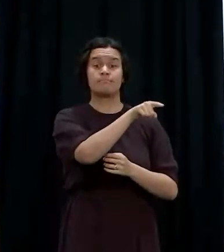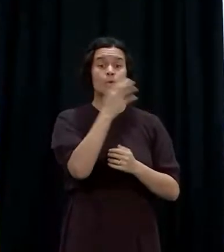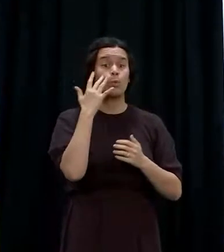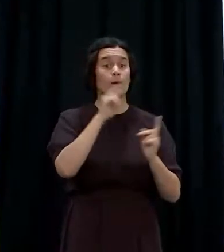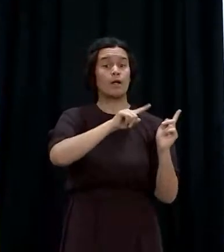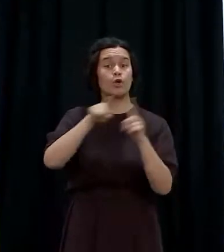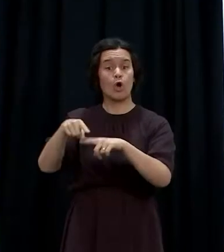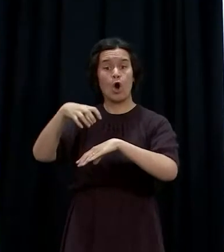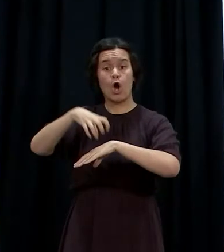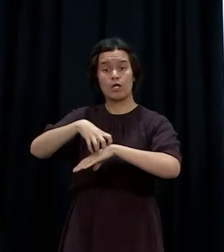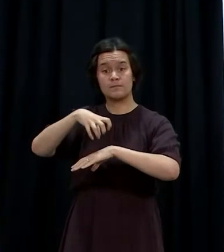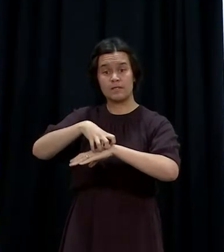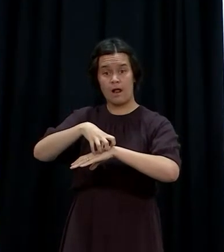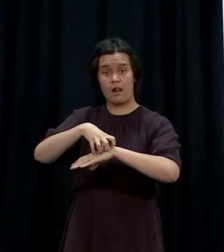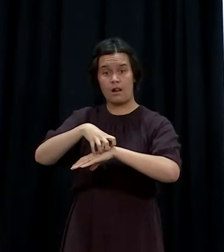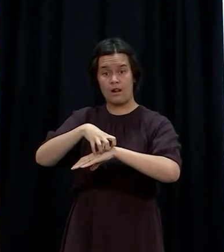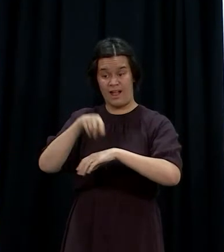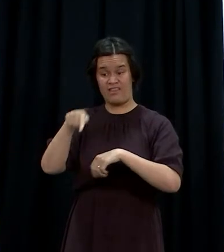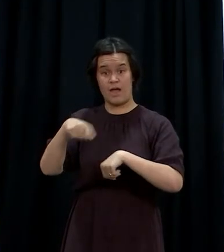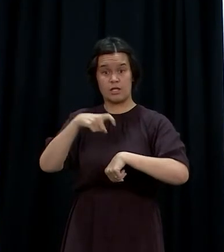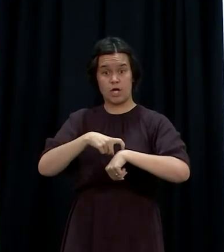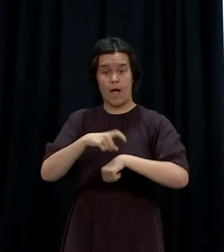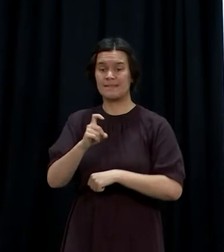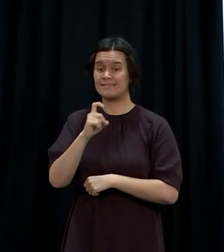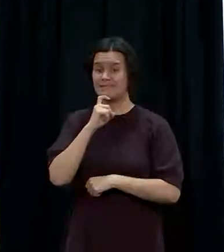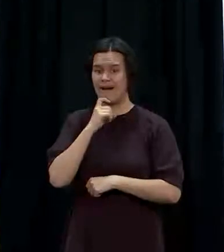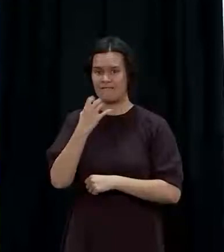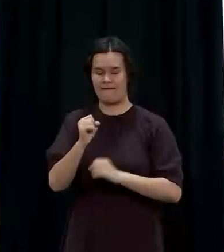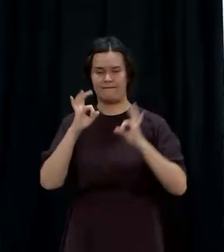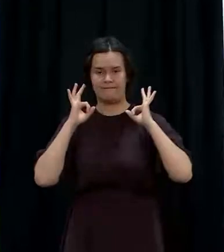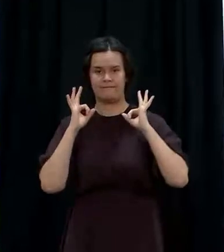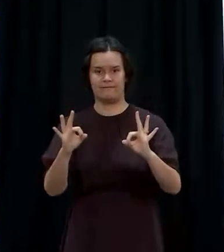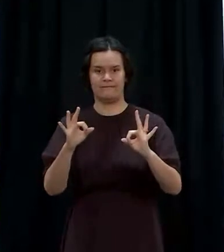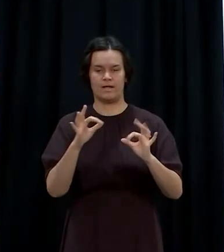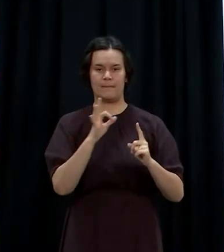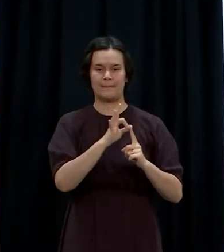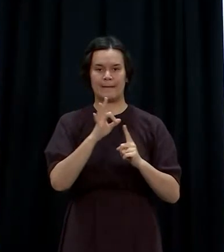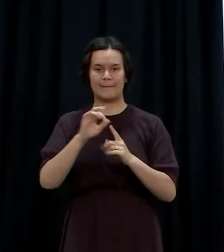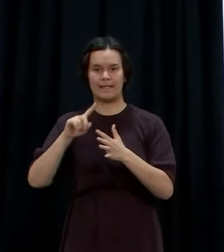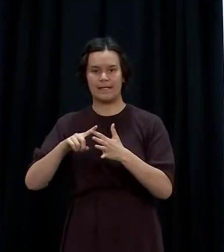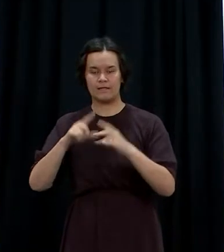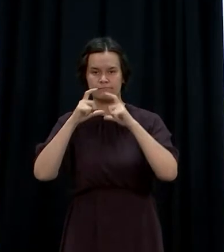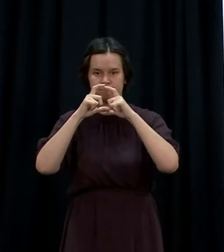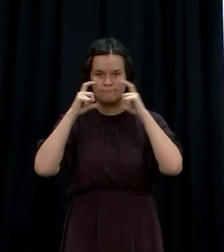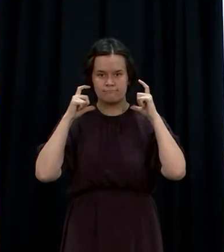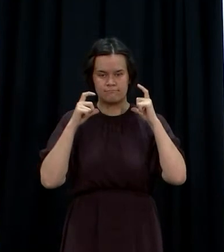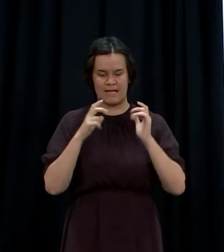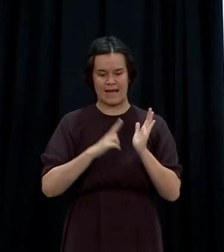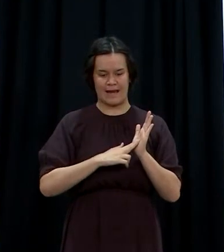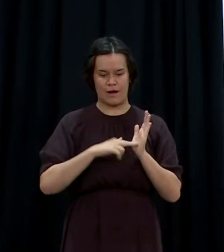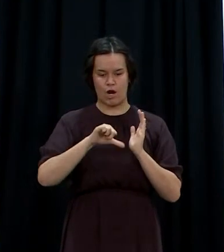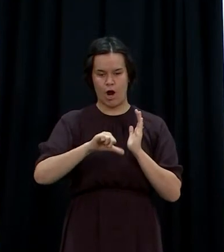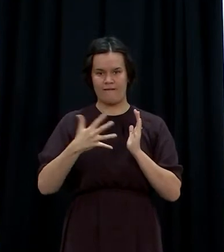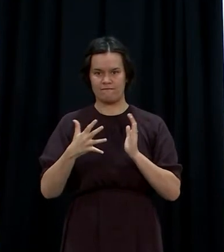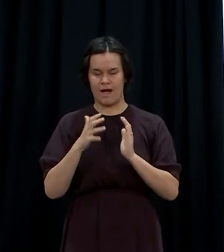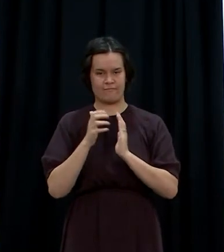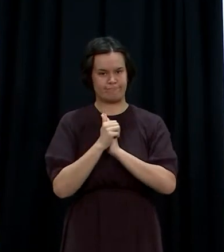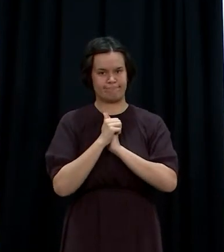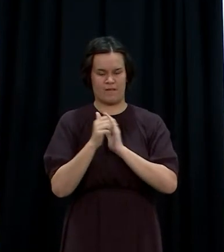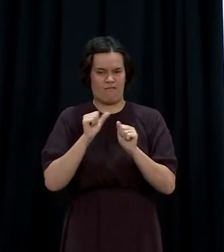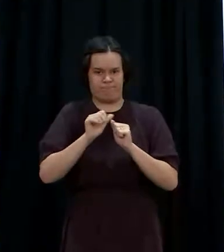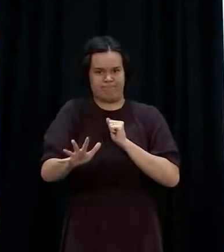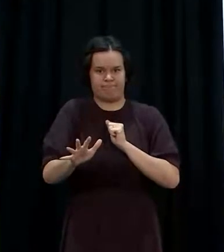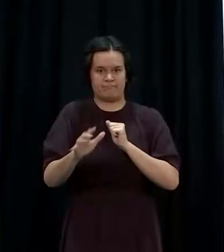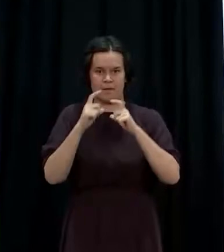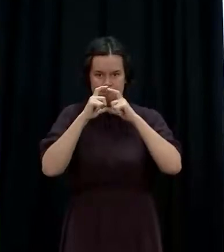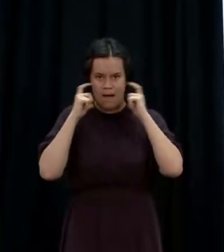appropriate PPE, including N95 masks and eye protection, and no staff have been stood down. There were